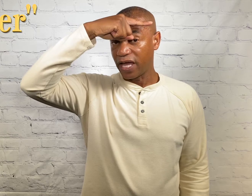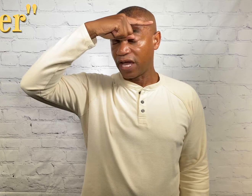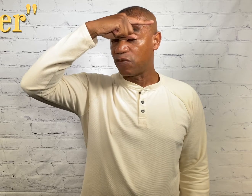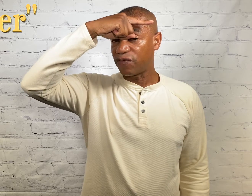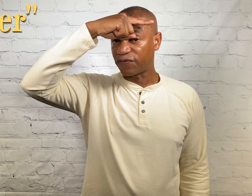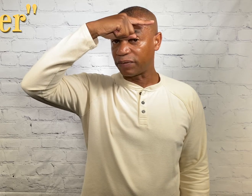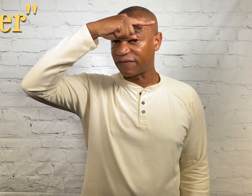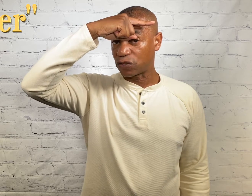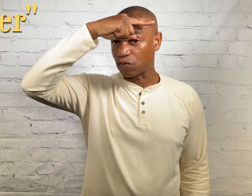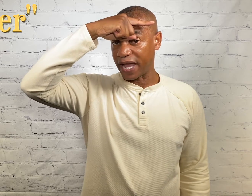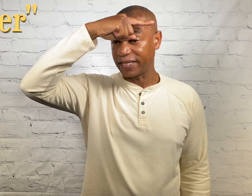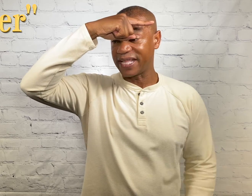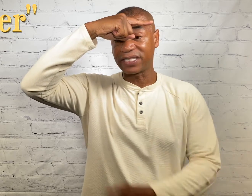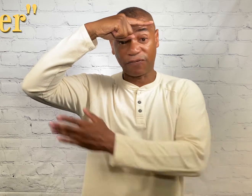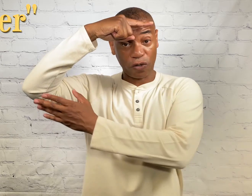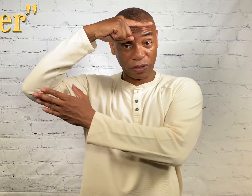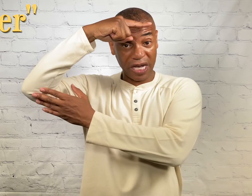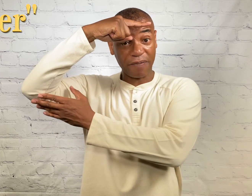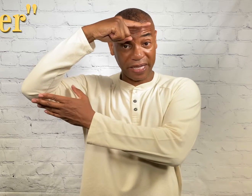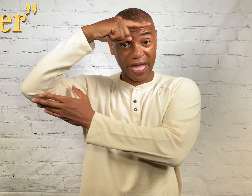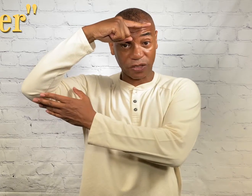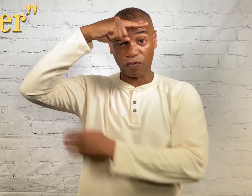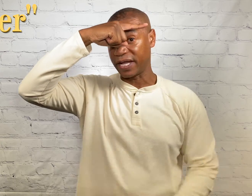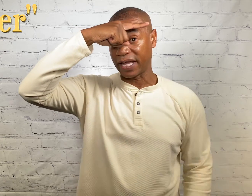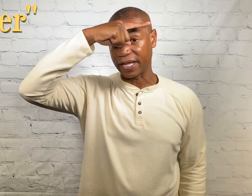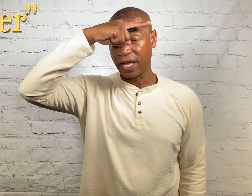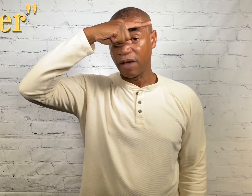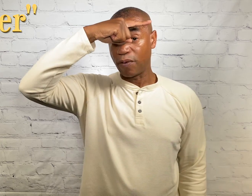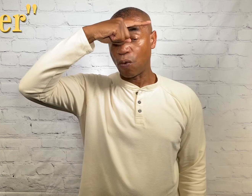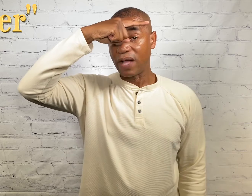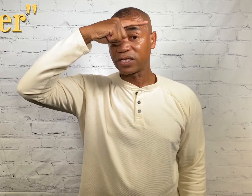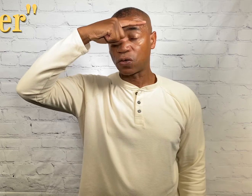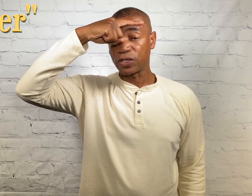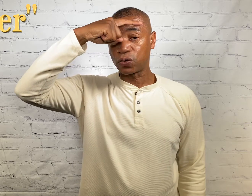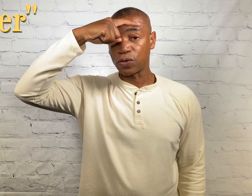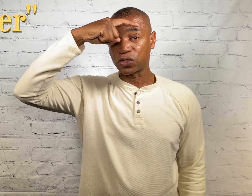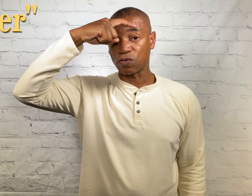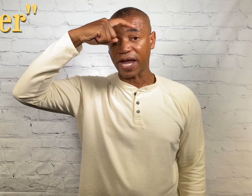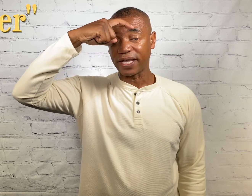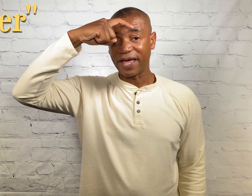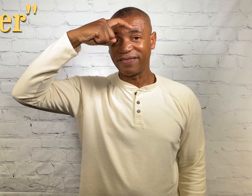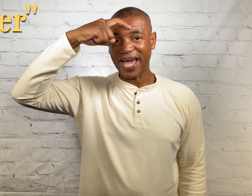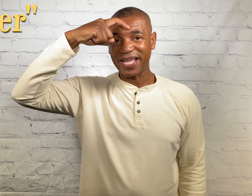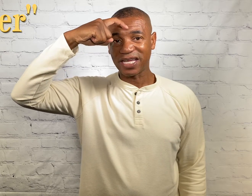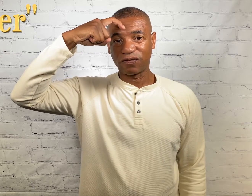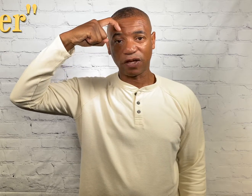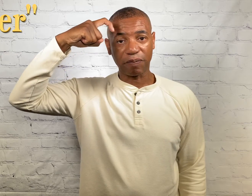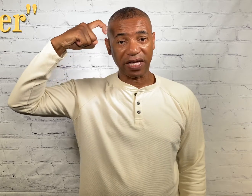and move it from left to right. That is if your dominant hand is your right hand. But while it's going towards the right, the index finger begin to